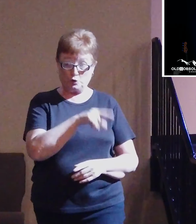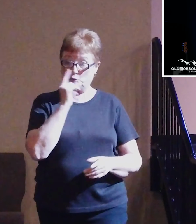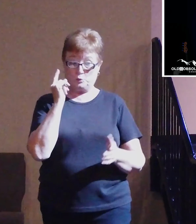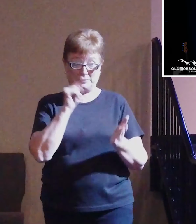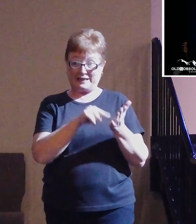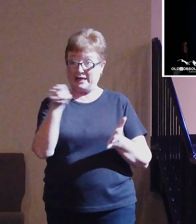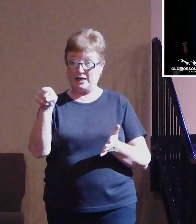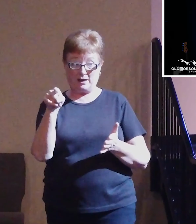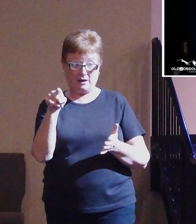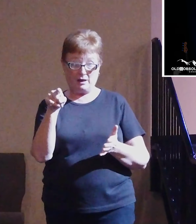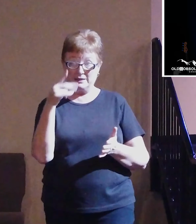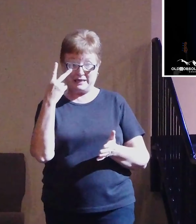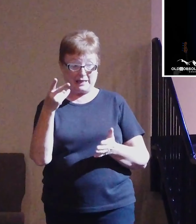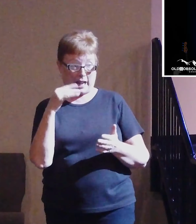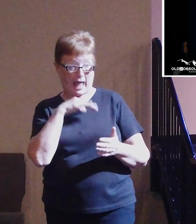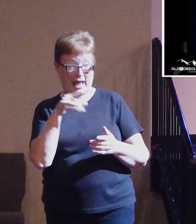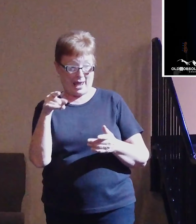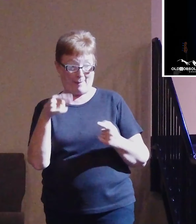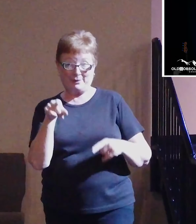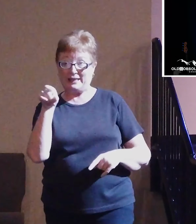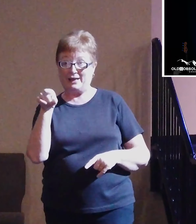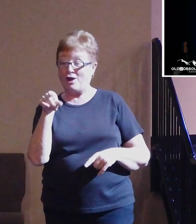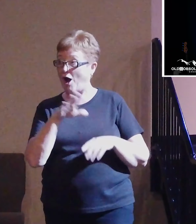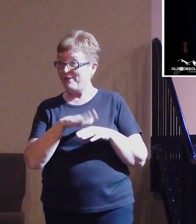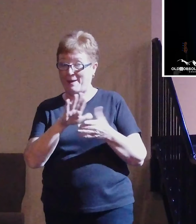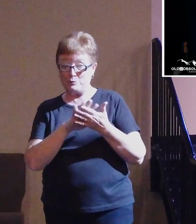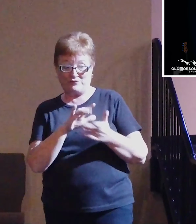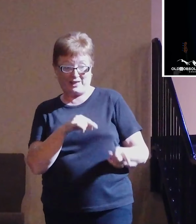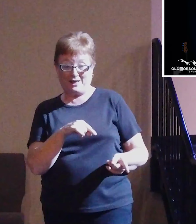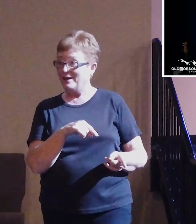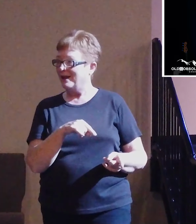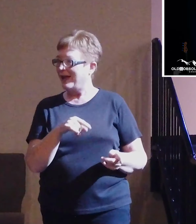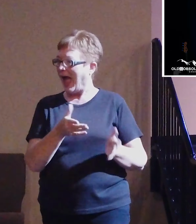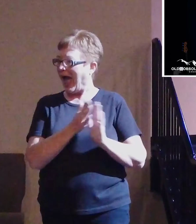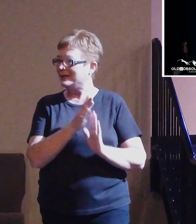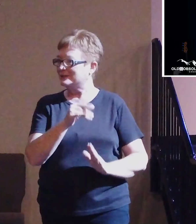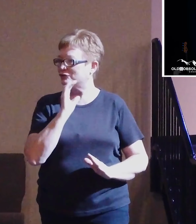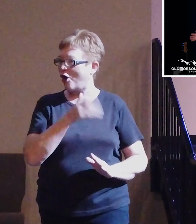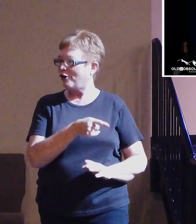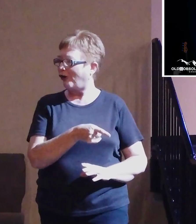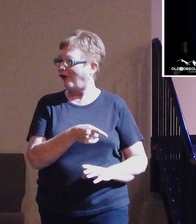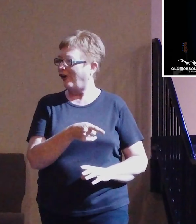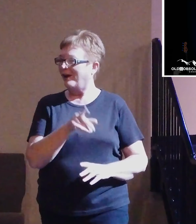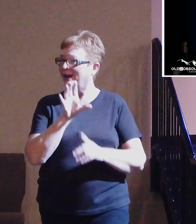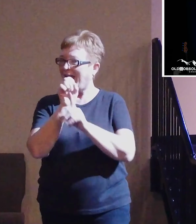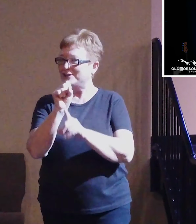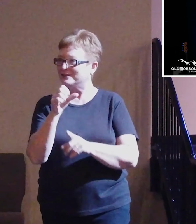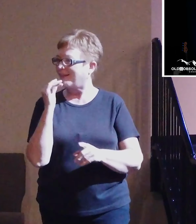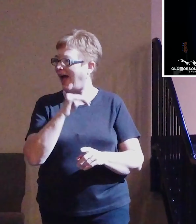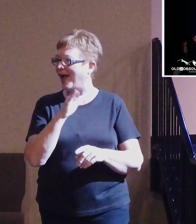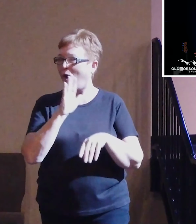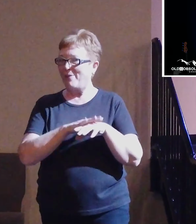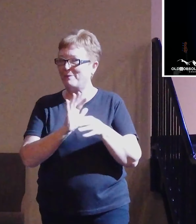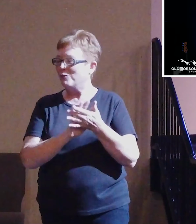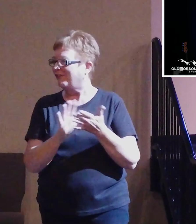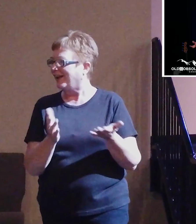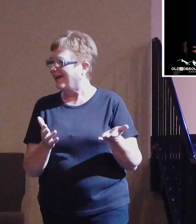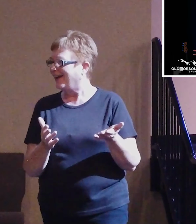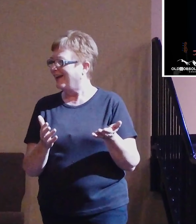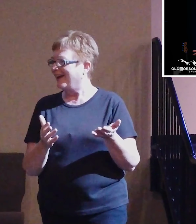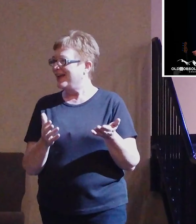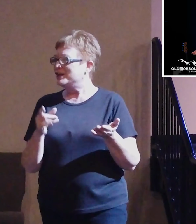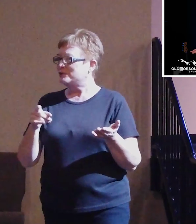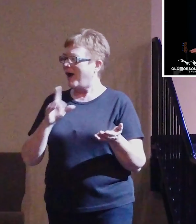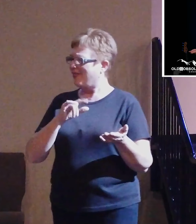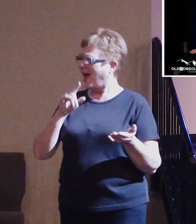You know, usually something about your worth or your value being rooted in your appearance or whatever it might be. So what's he doing? This is a